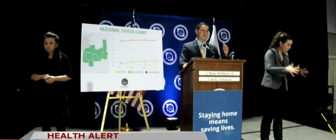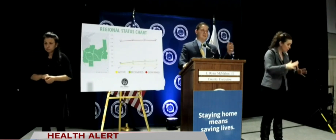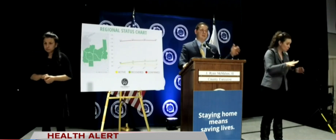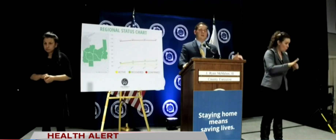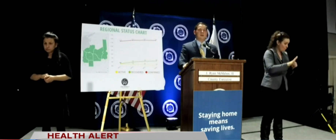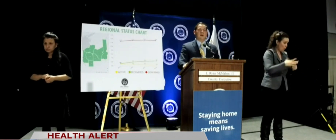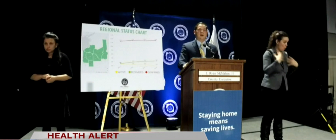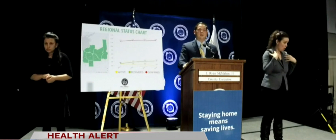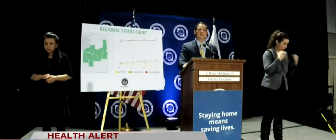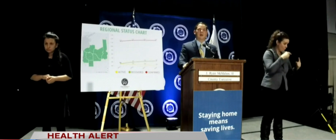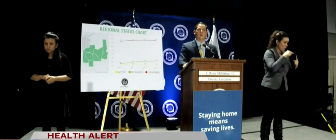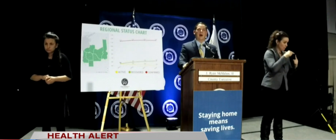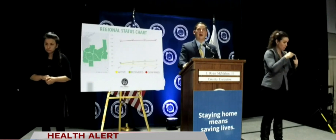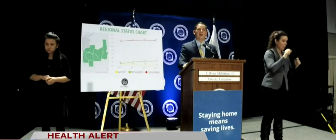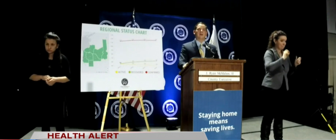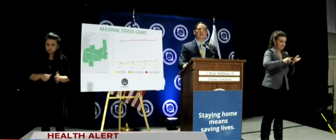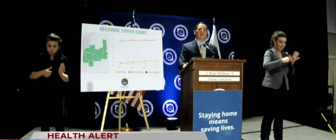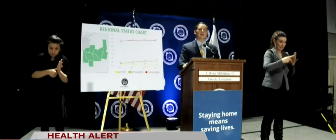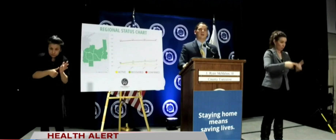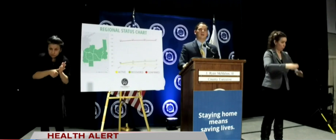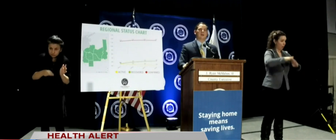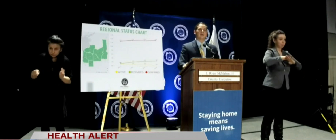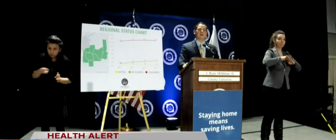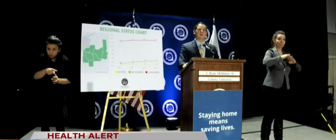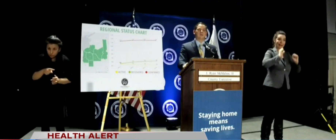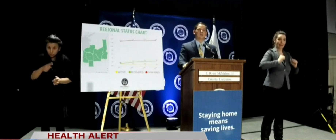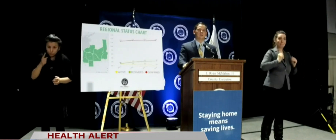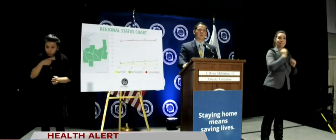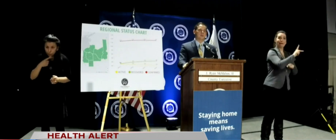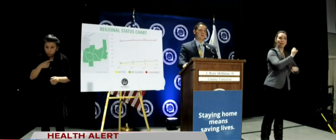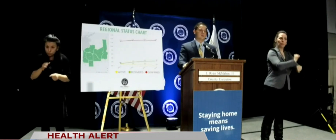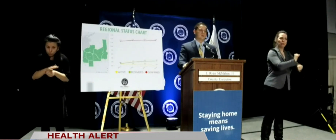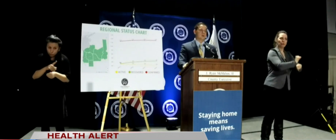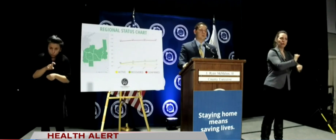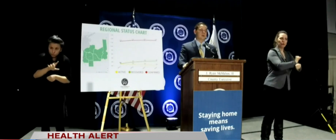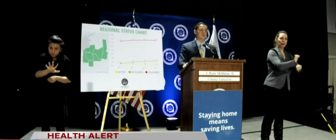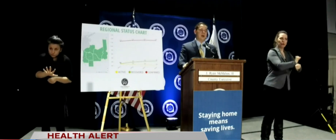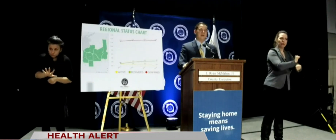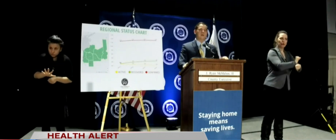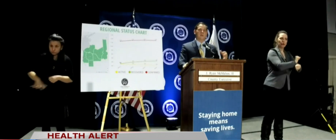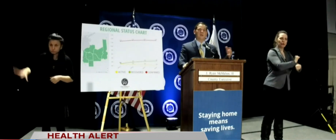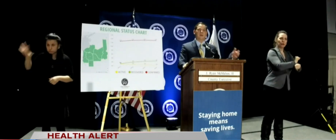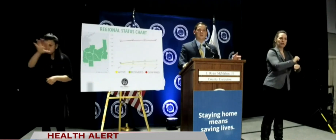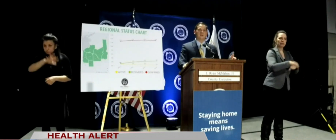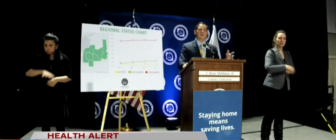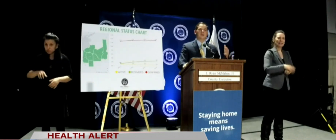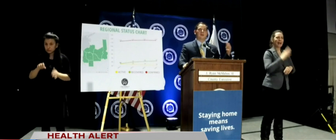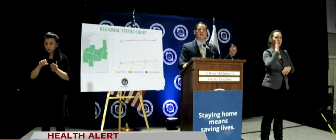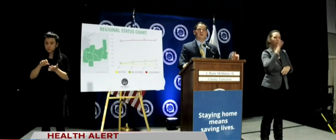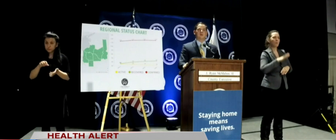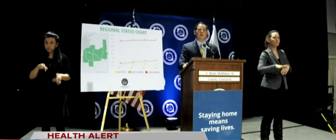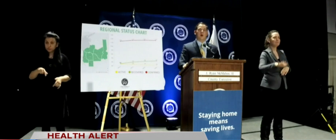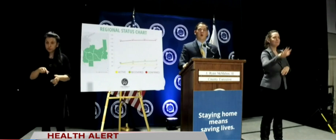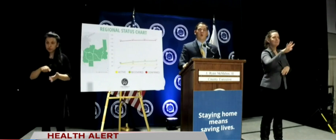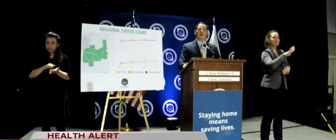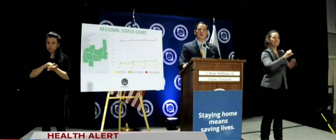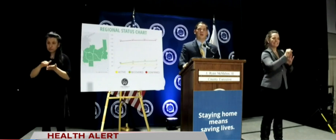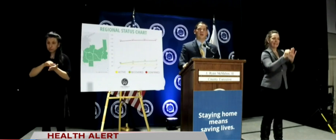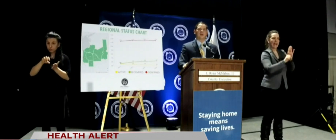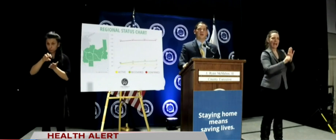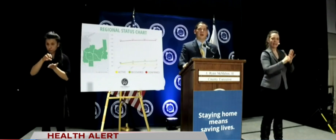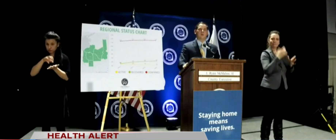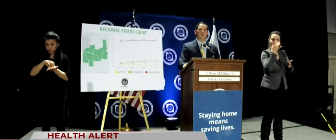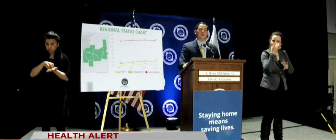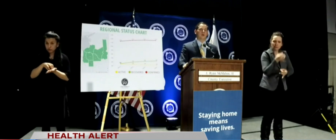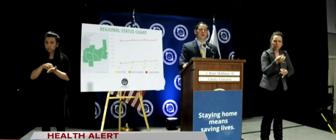antibody testing statewide, and that could be, if you have the ability to do it all